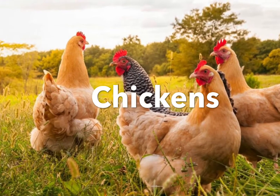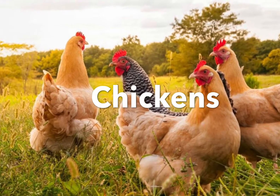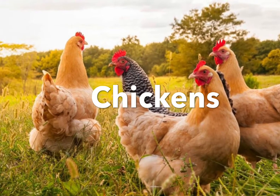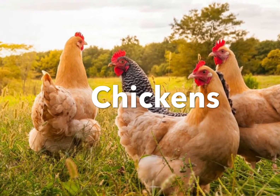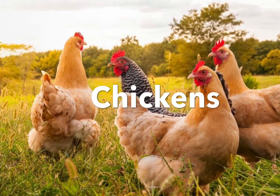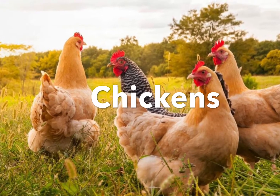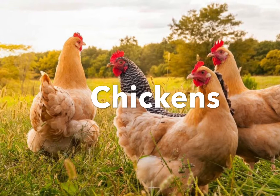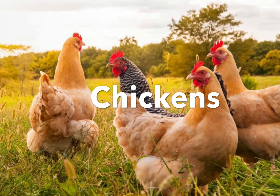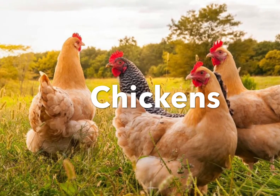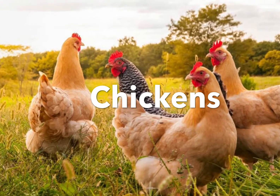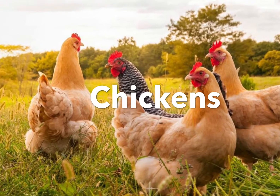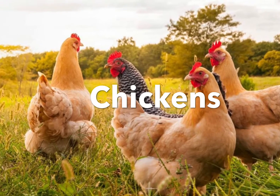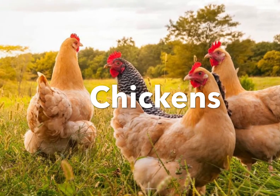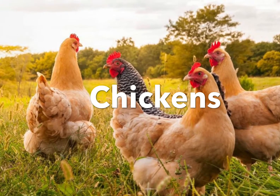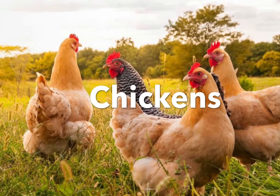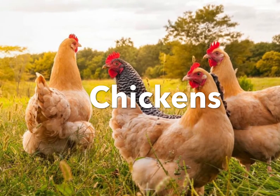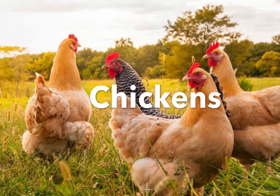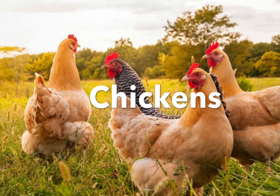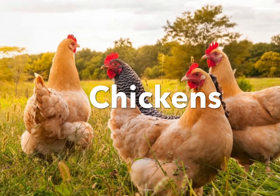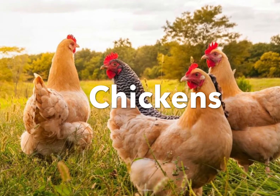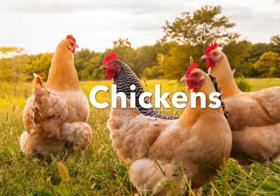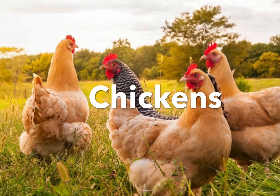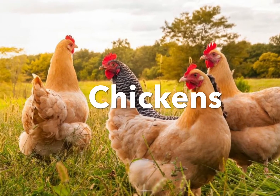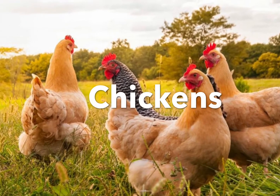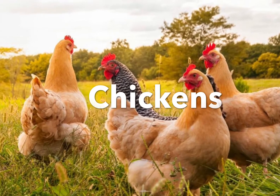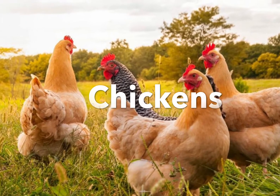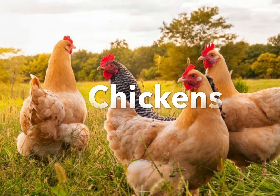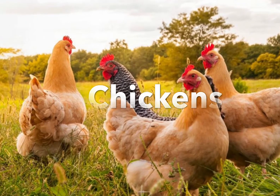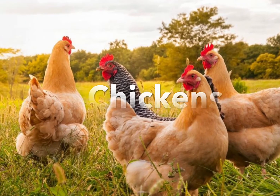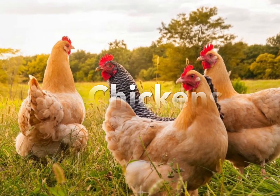Chickens. I hear chickens.